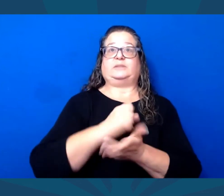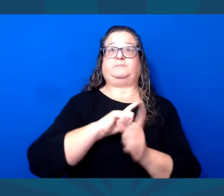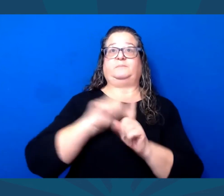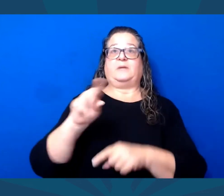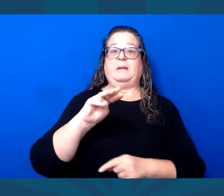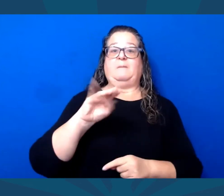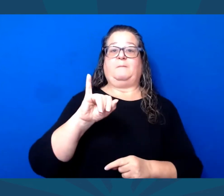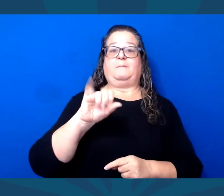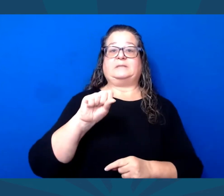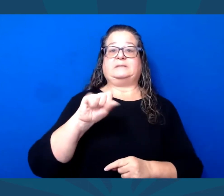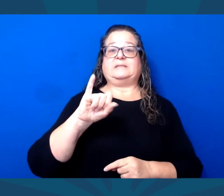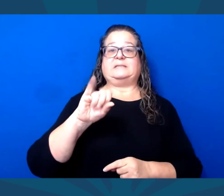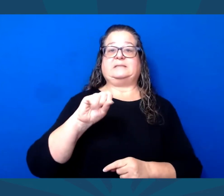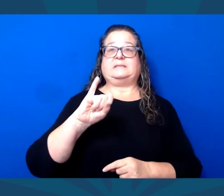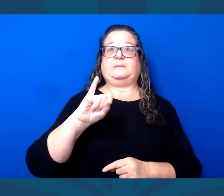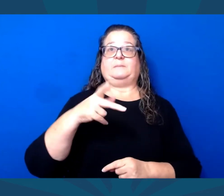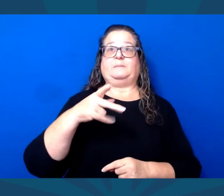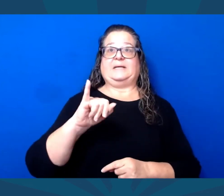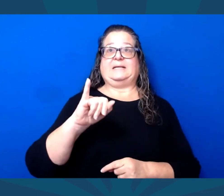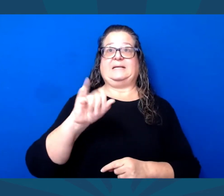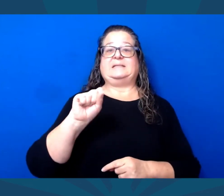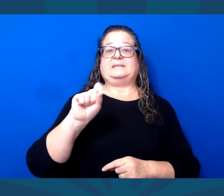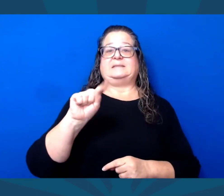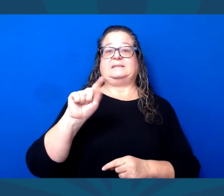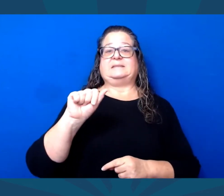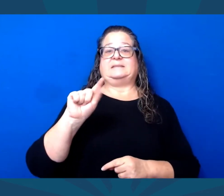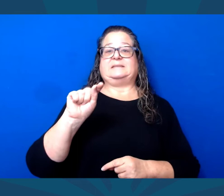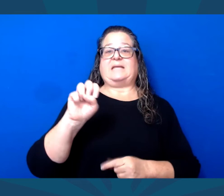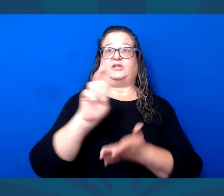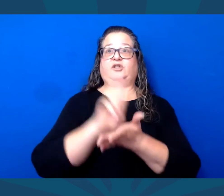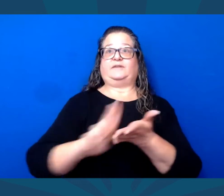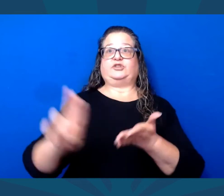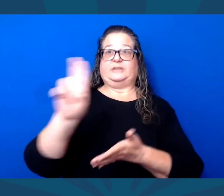Earning an athletic scholarship to Mississippi State University,